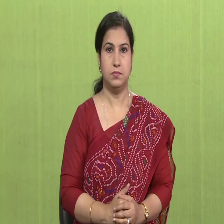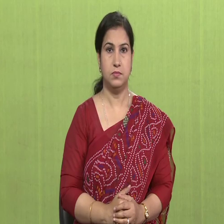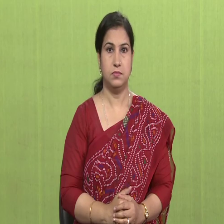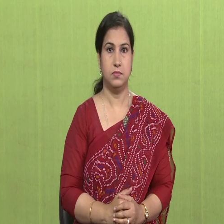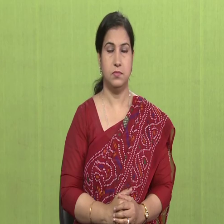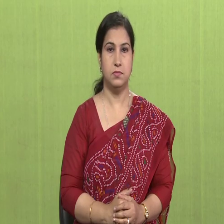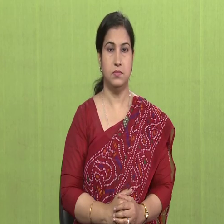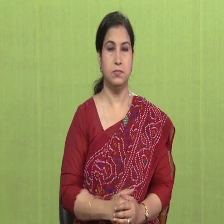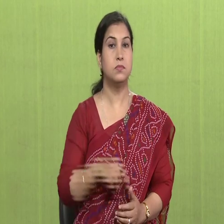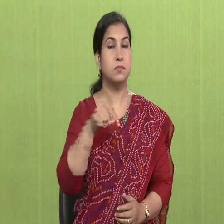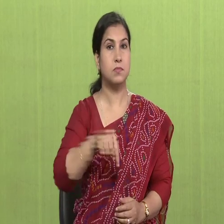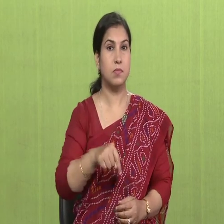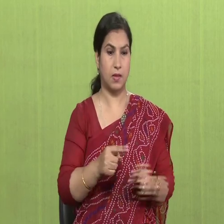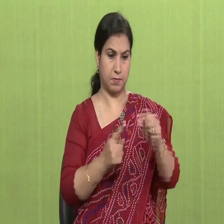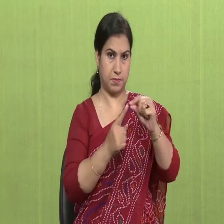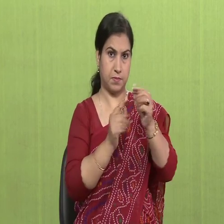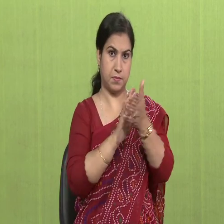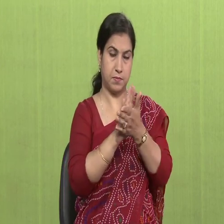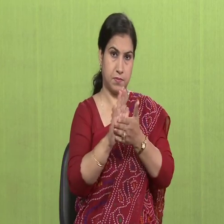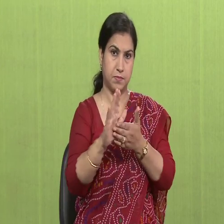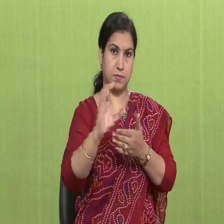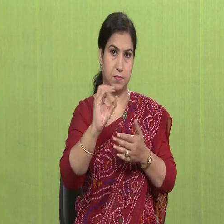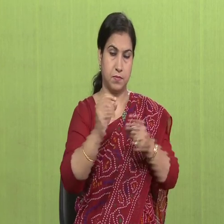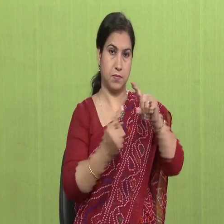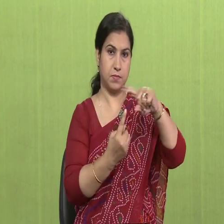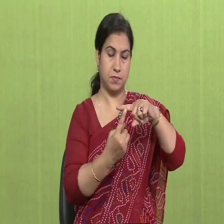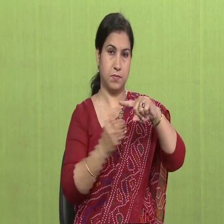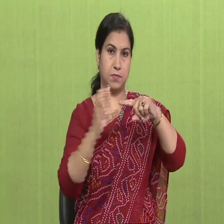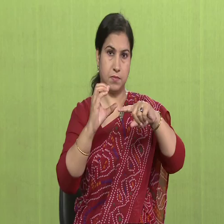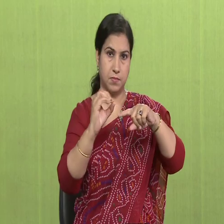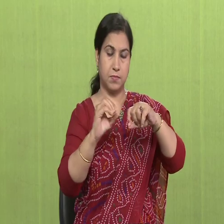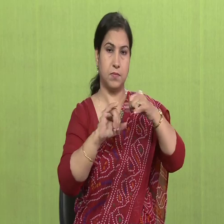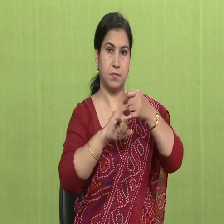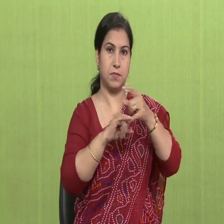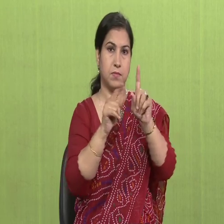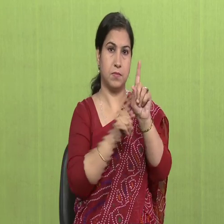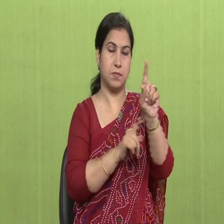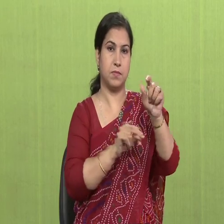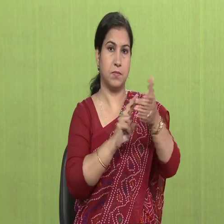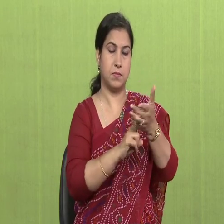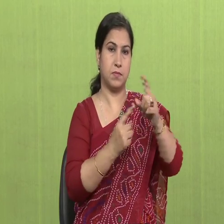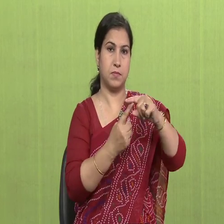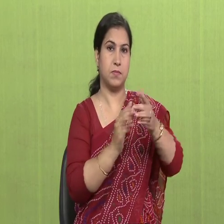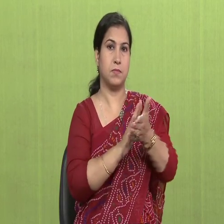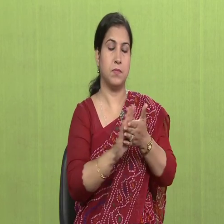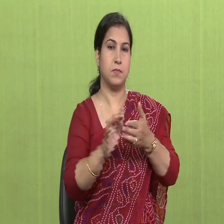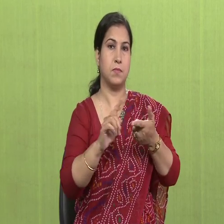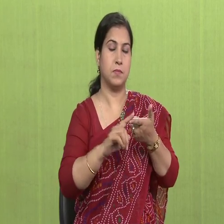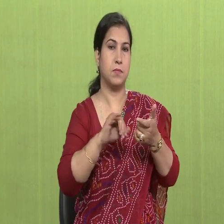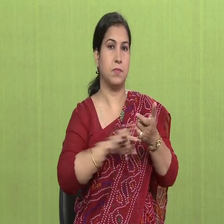through photosynthesis, vegetation removes carbon dioxide from the air and